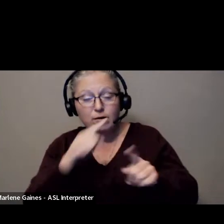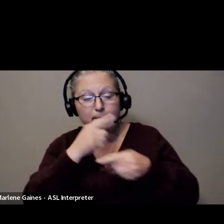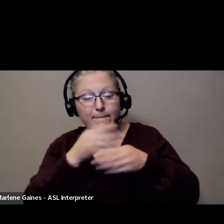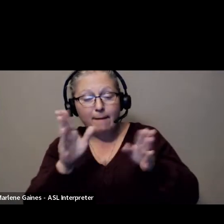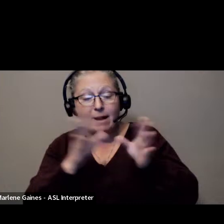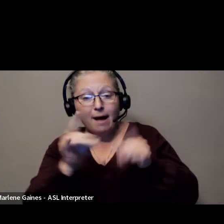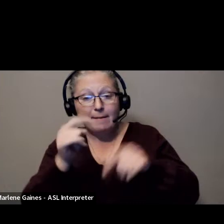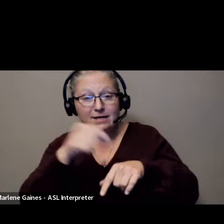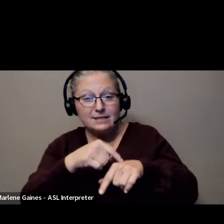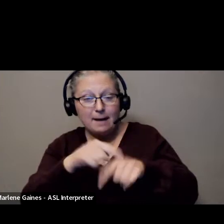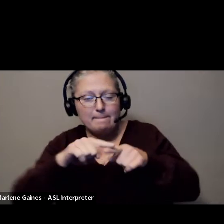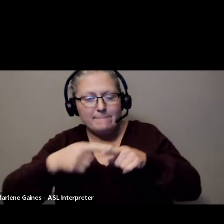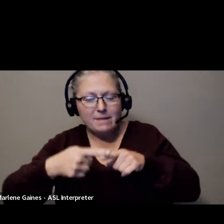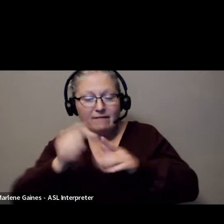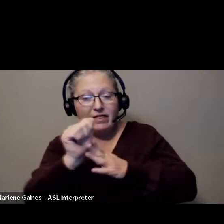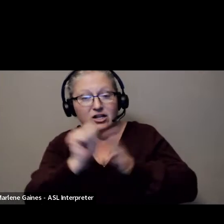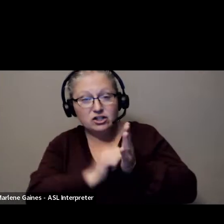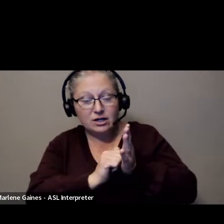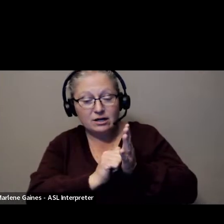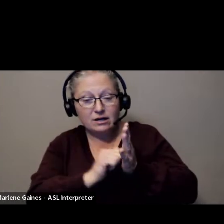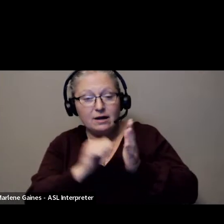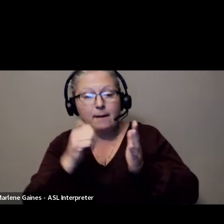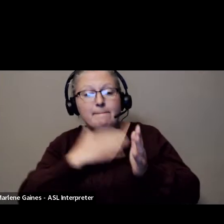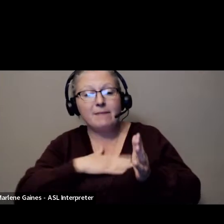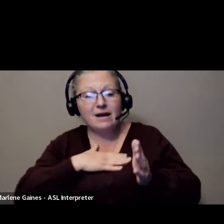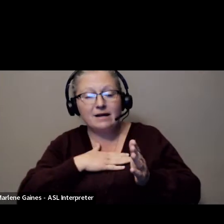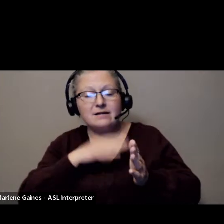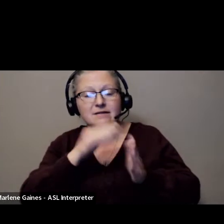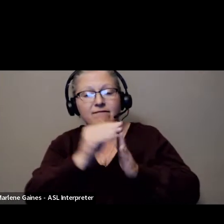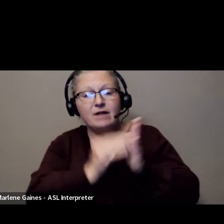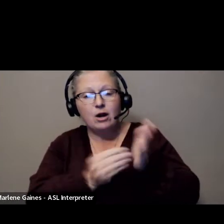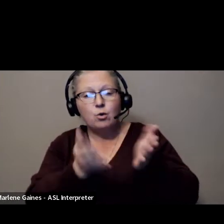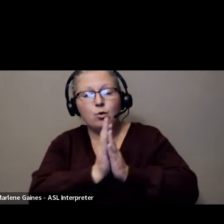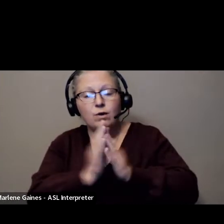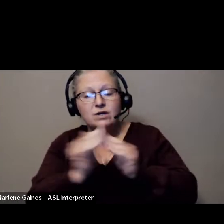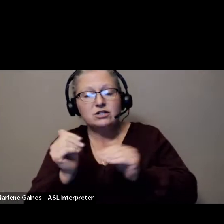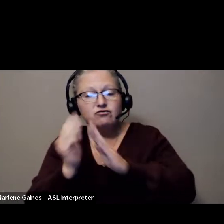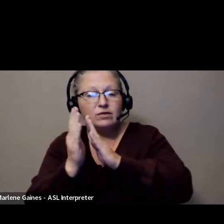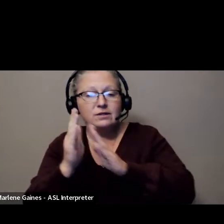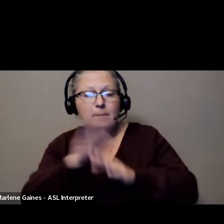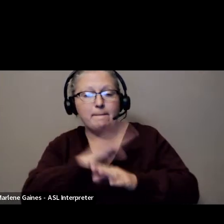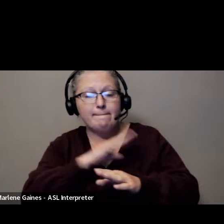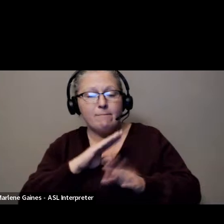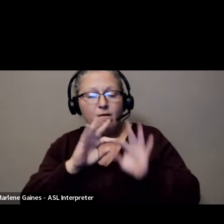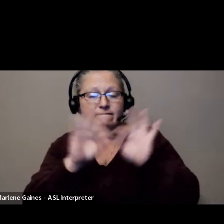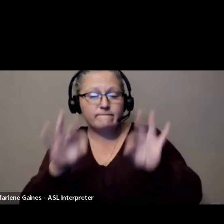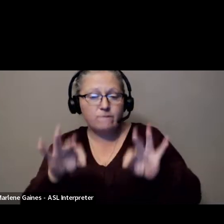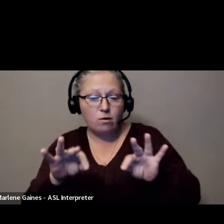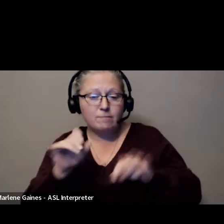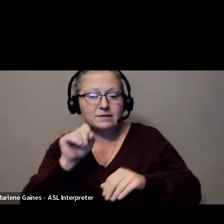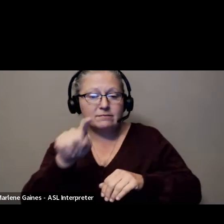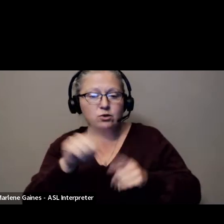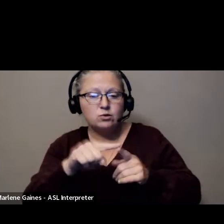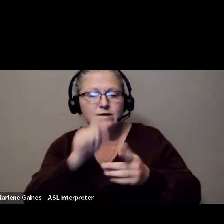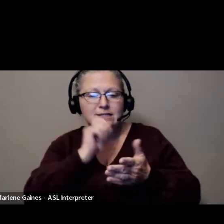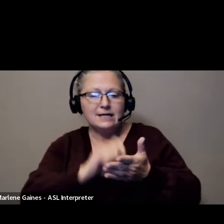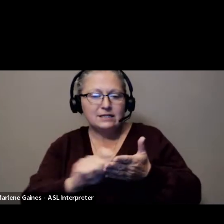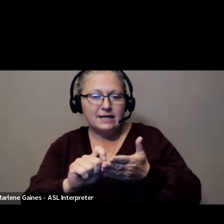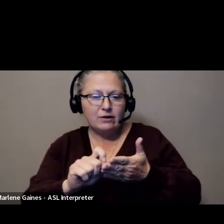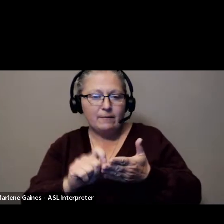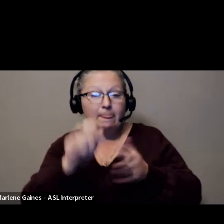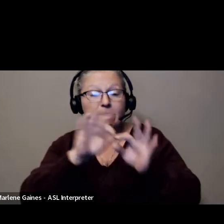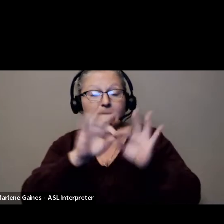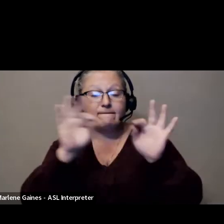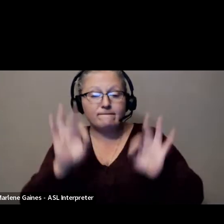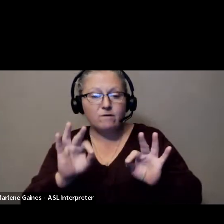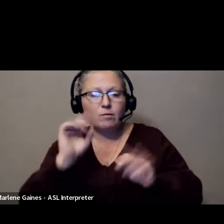comments section at the beginning of the agenda, please fill out a request to address the board form and submit it to the secretary. This form